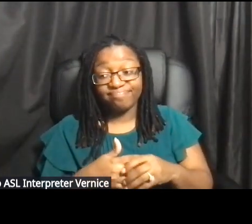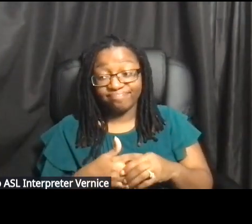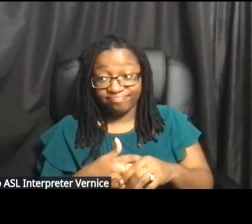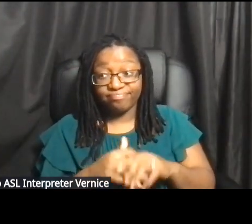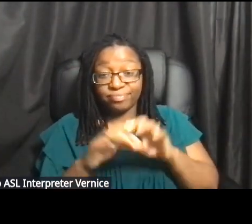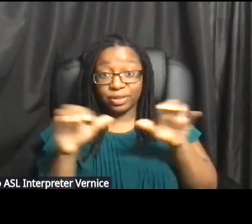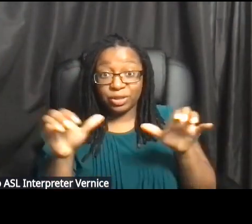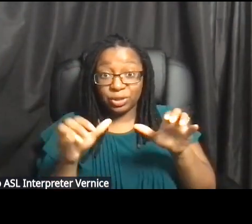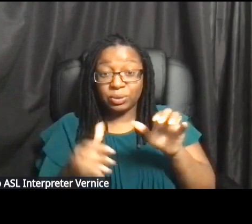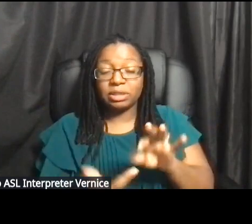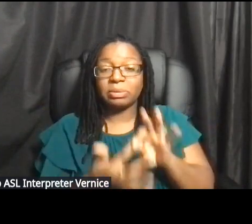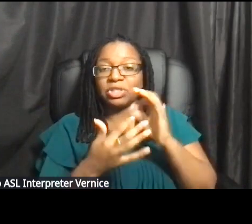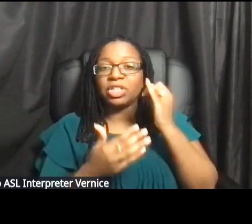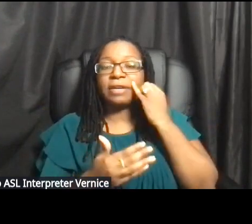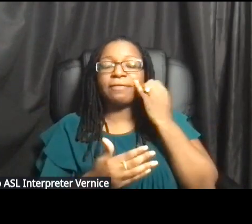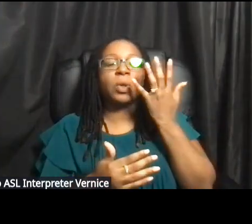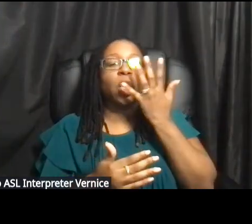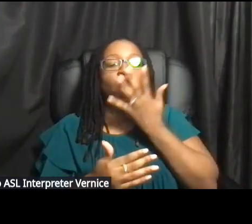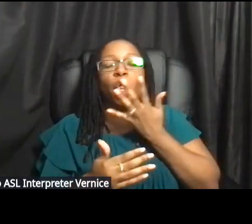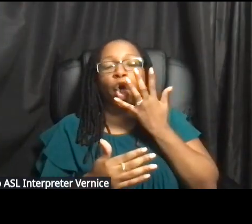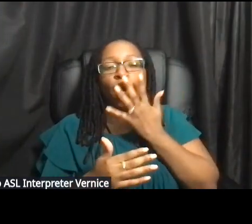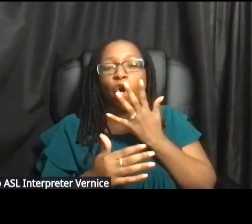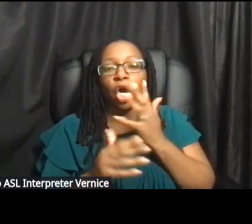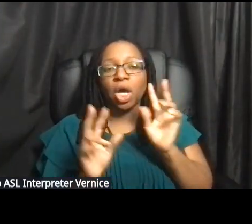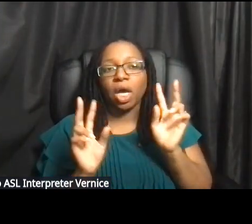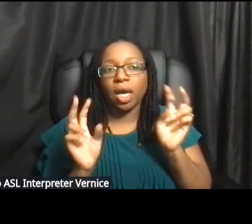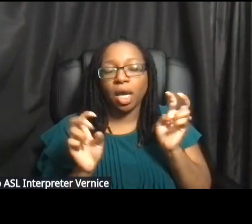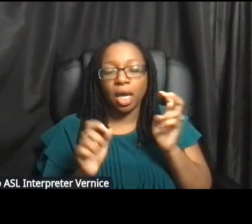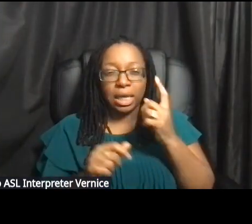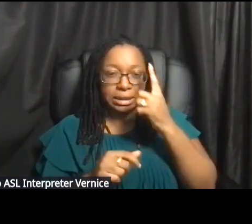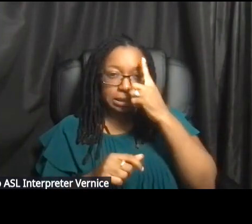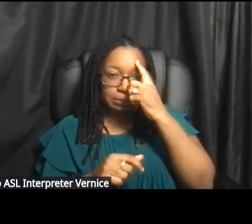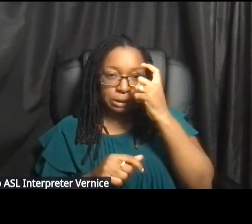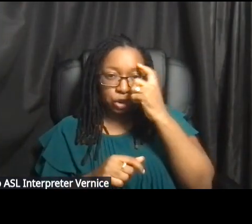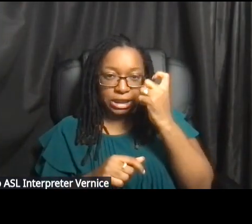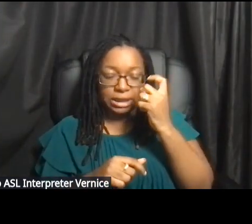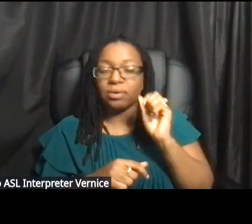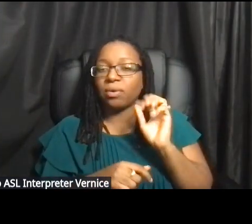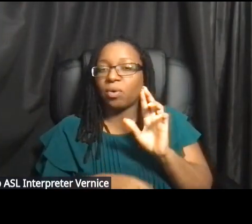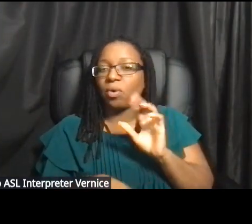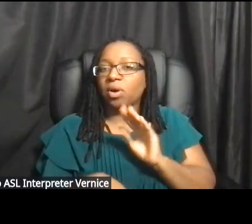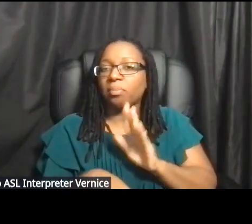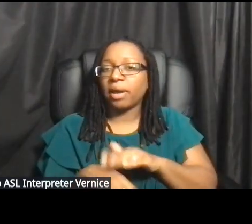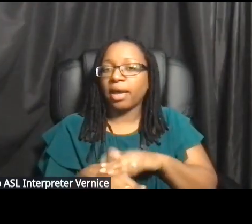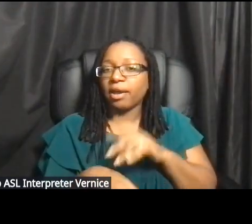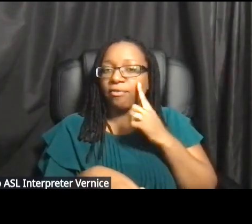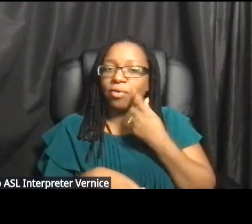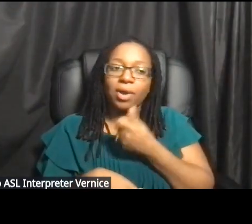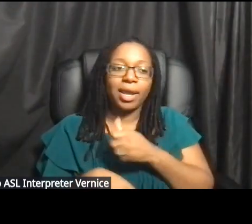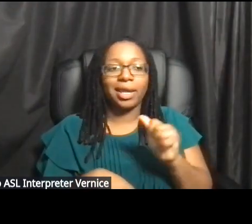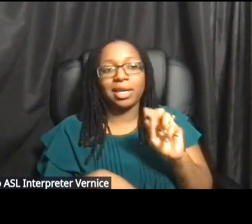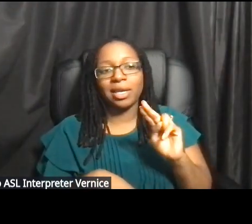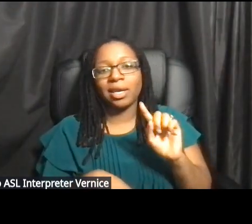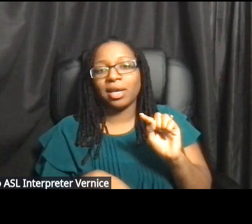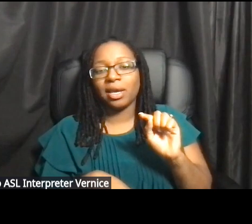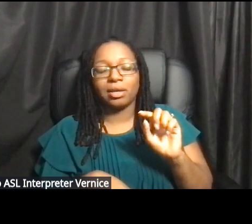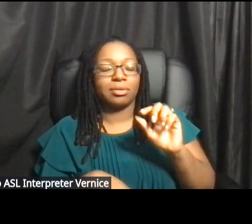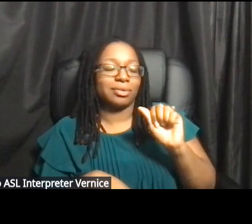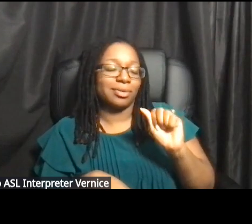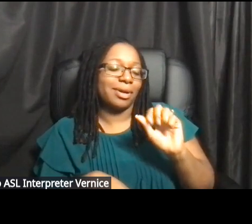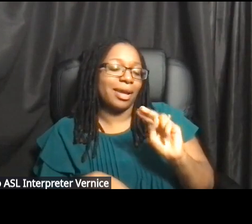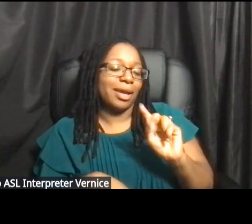look suspicious or if you've been flagged for any kind of like anti-government rhetoric on the internet,